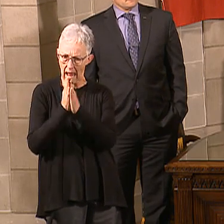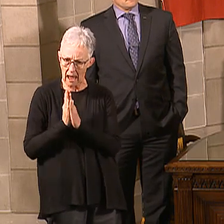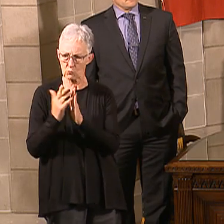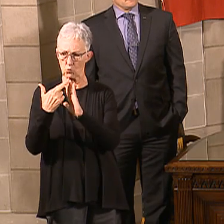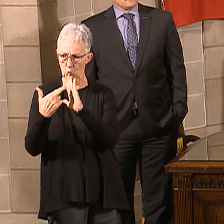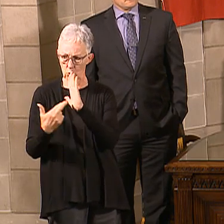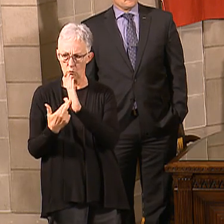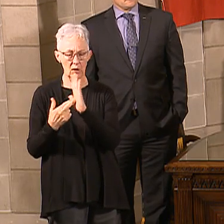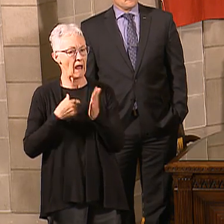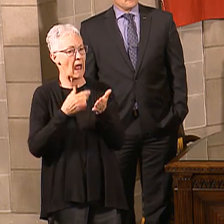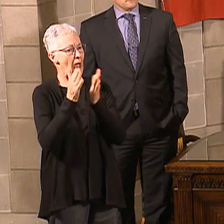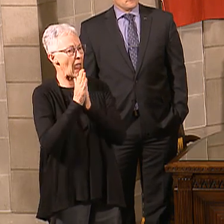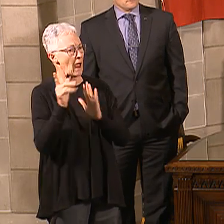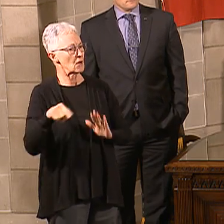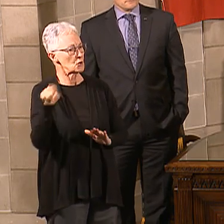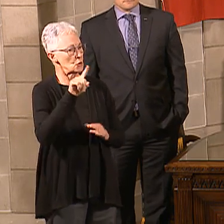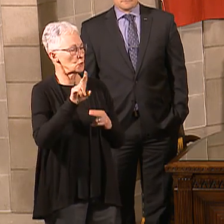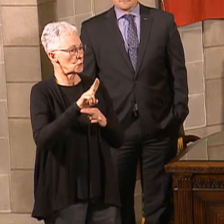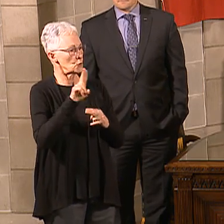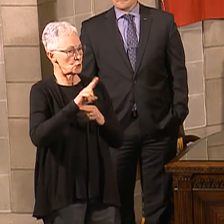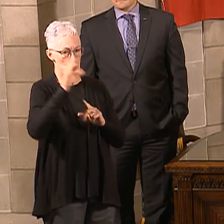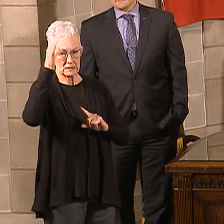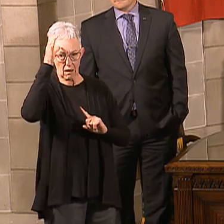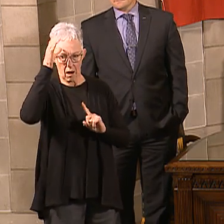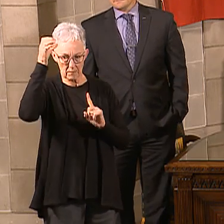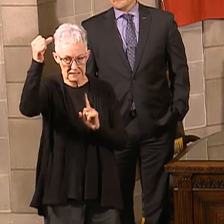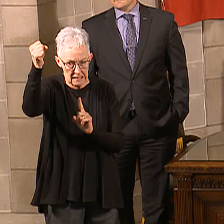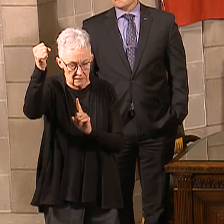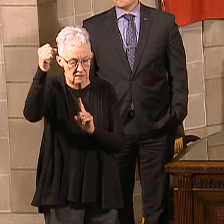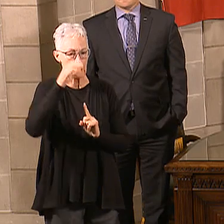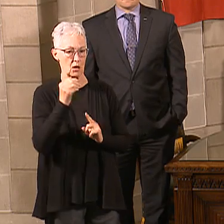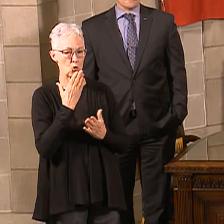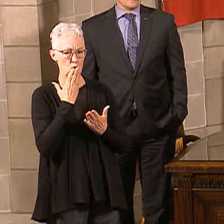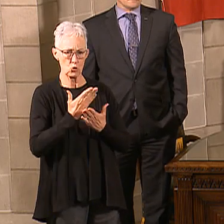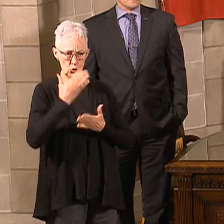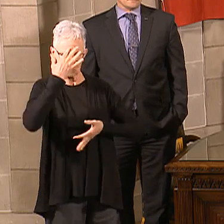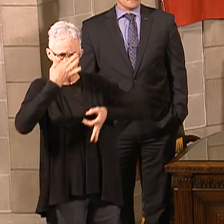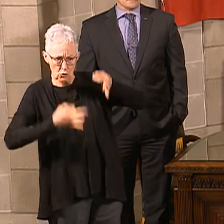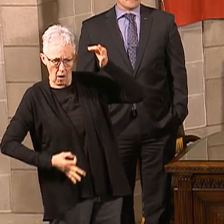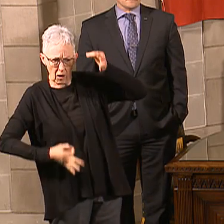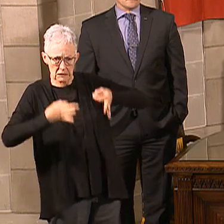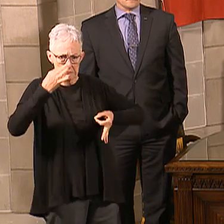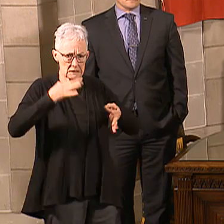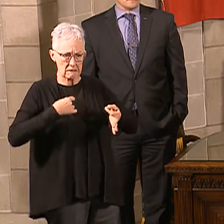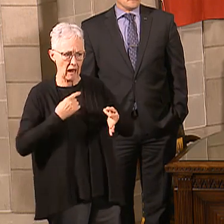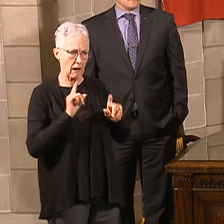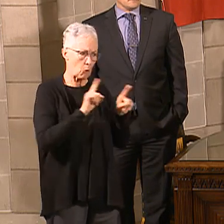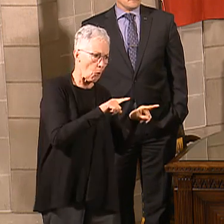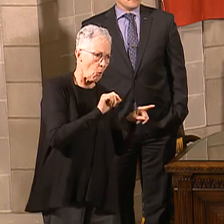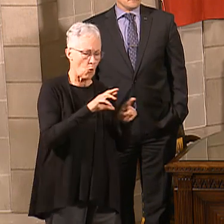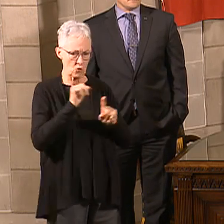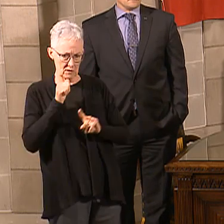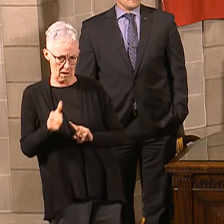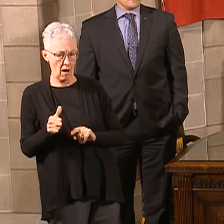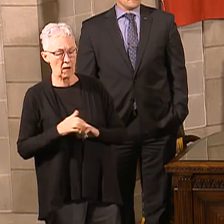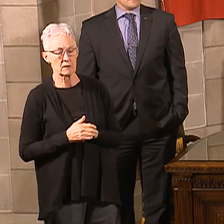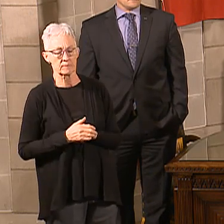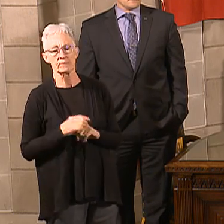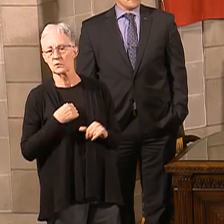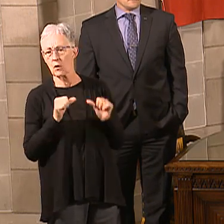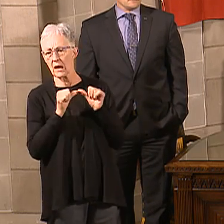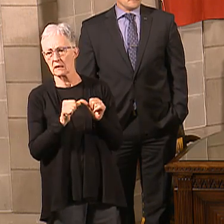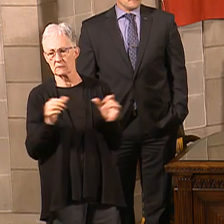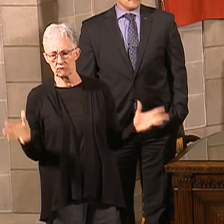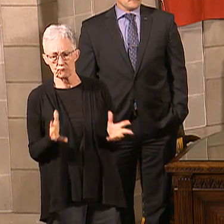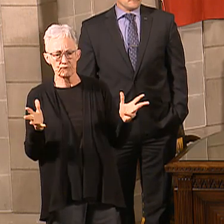and good judgment, and we are seeing that. So thank you to all the Nebraskans who are out there doing that. And I want to continue to urge Nebraskans